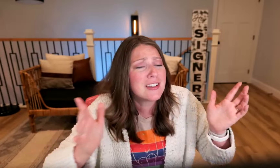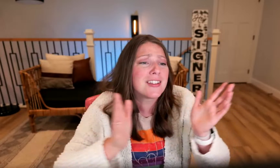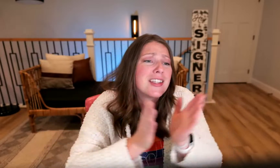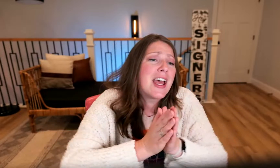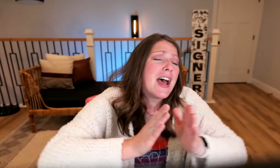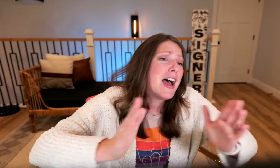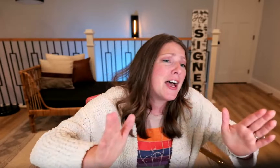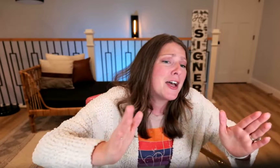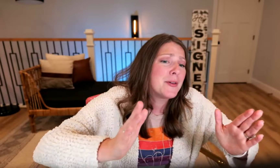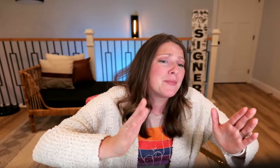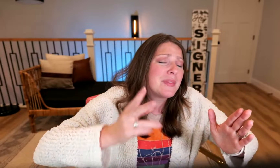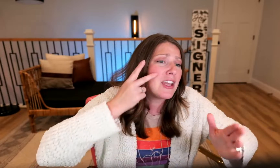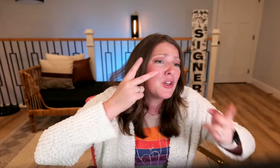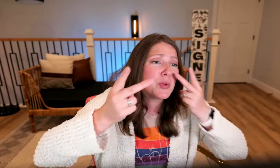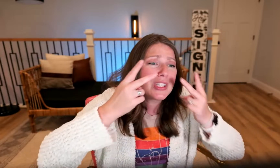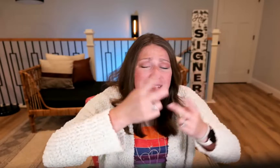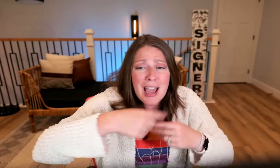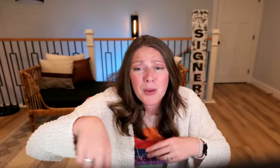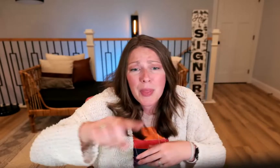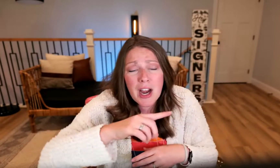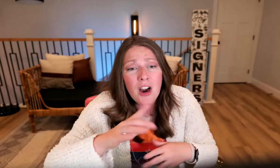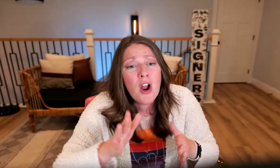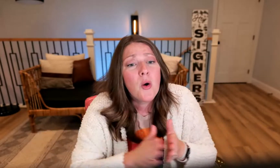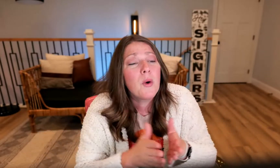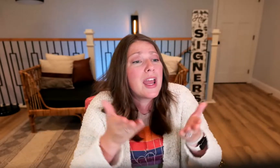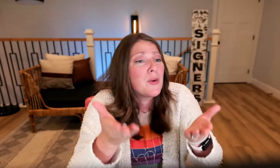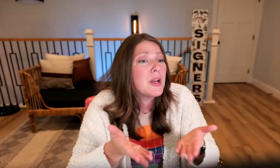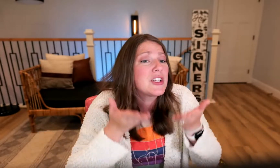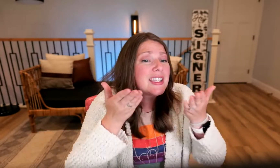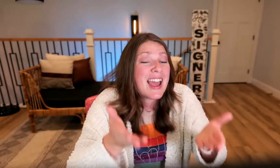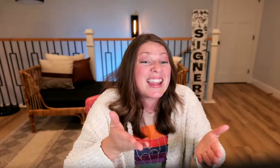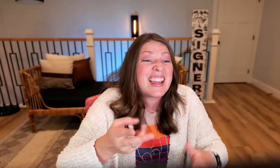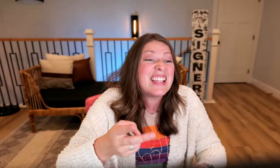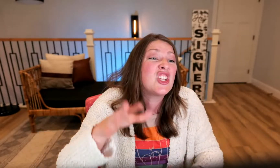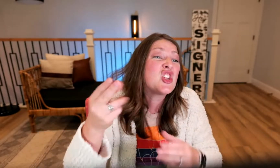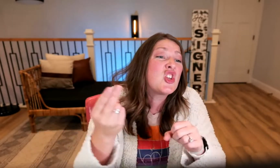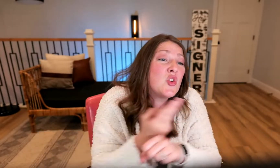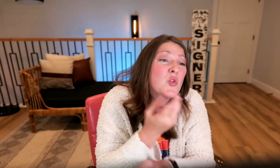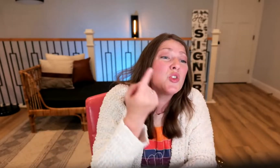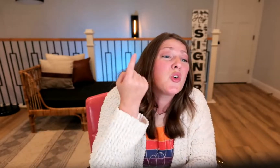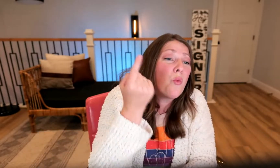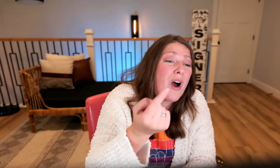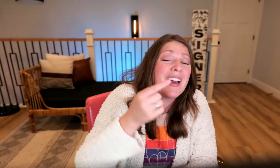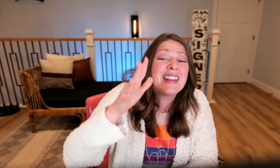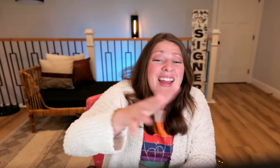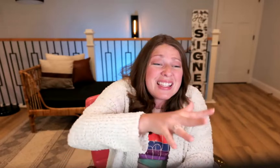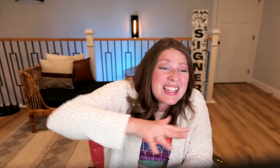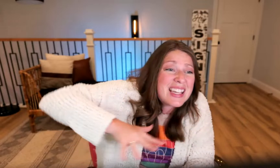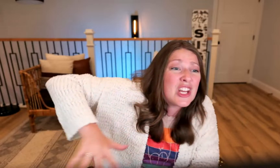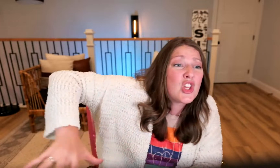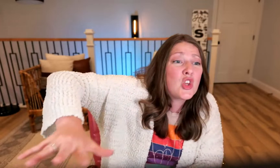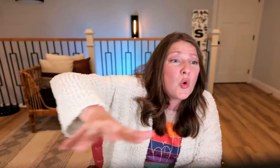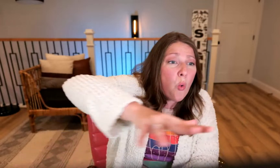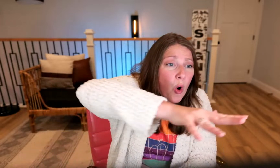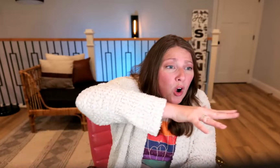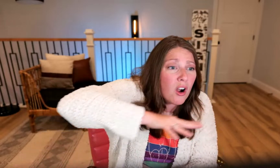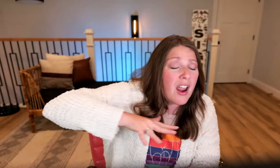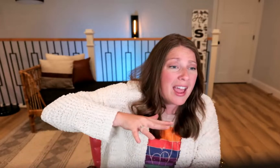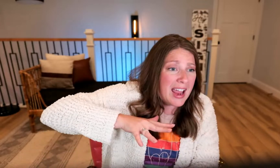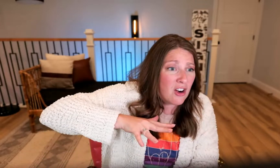variations that you will see out there. What I will say is use the one that is in your